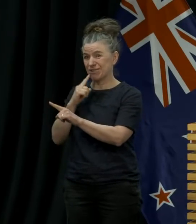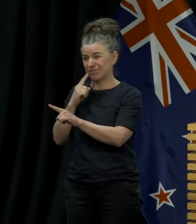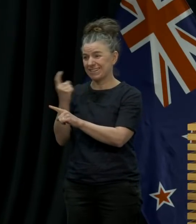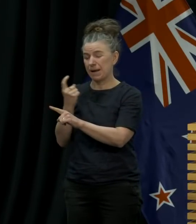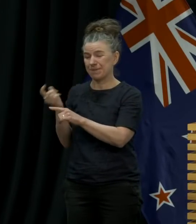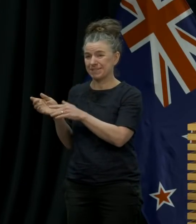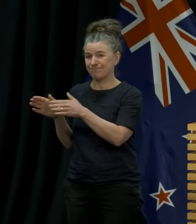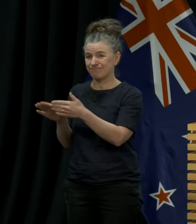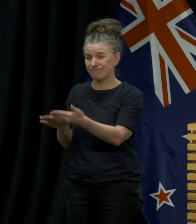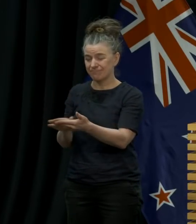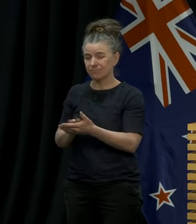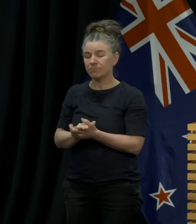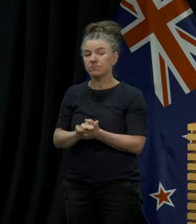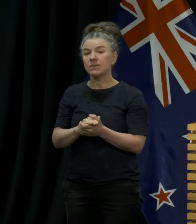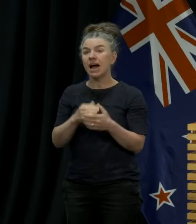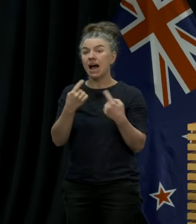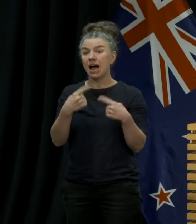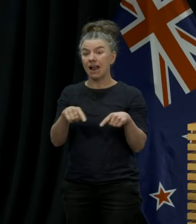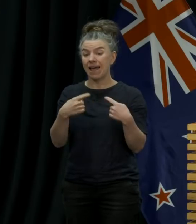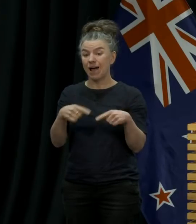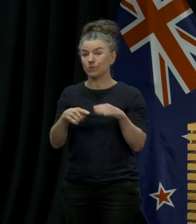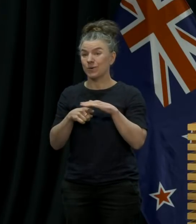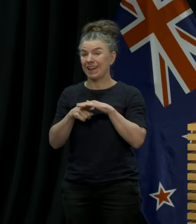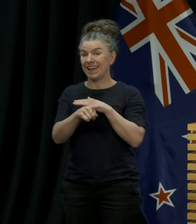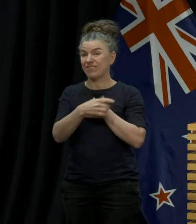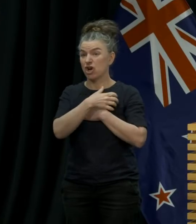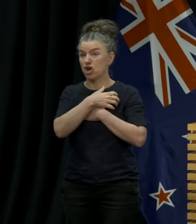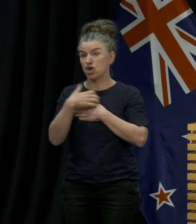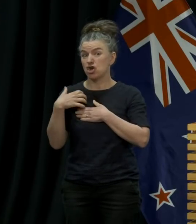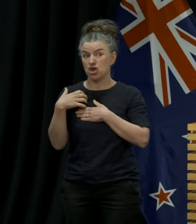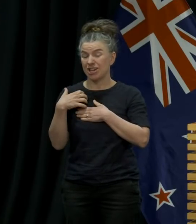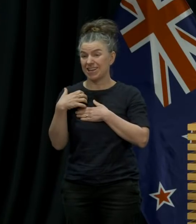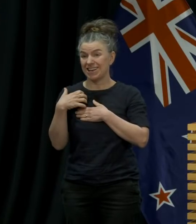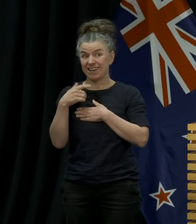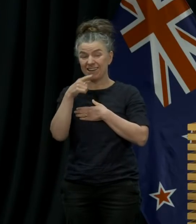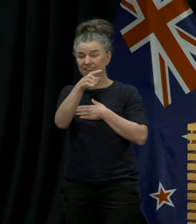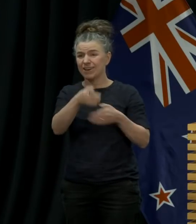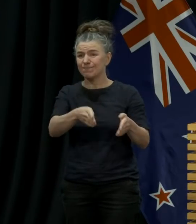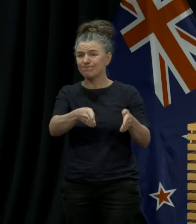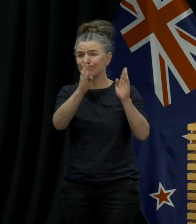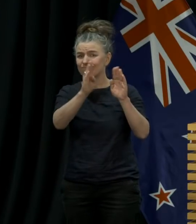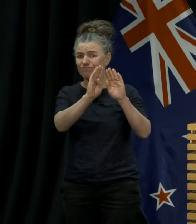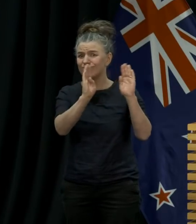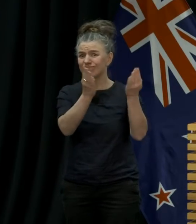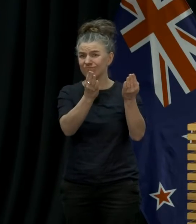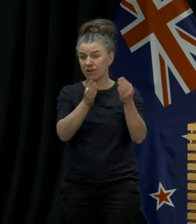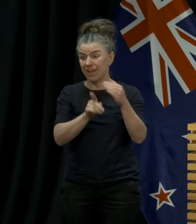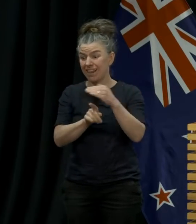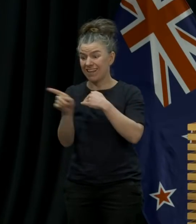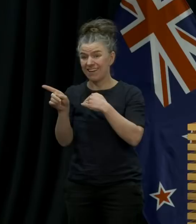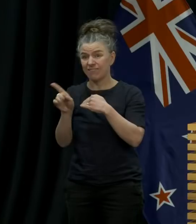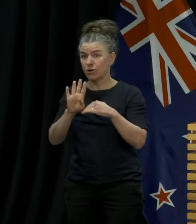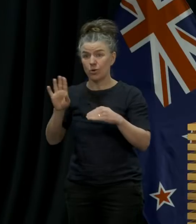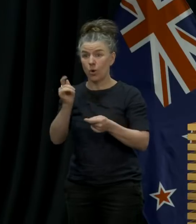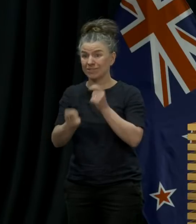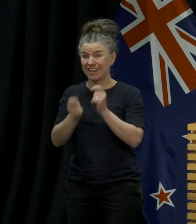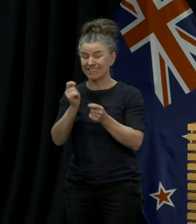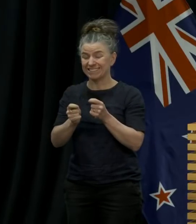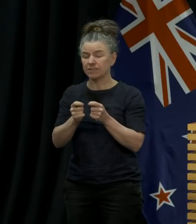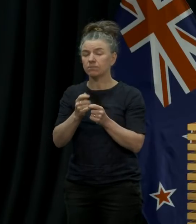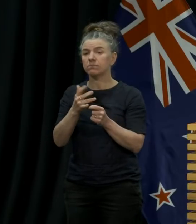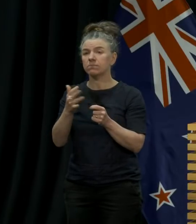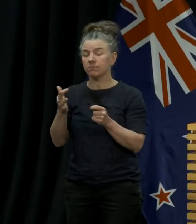managed isolation facility without a COVID test and then subsequently tested